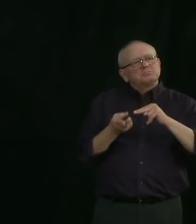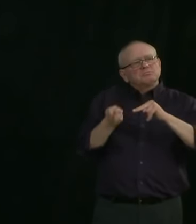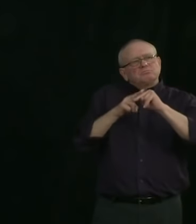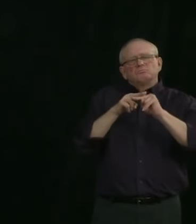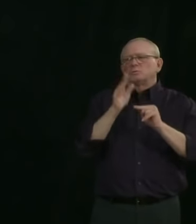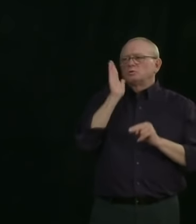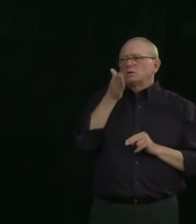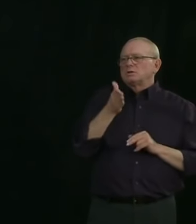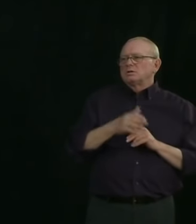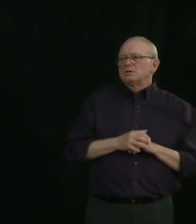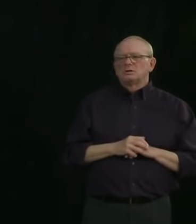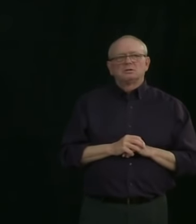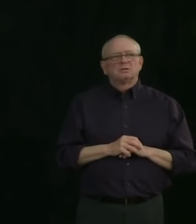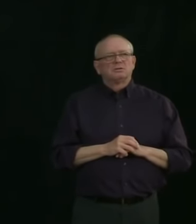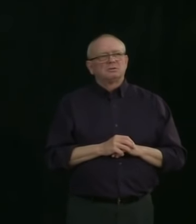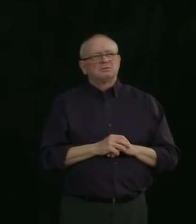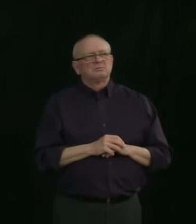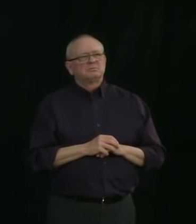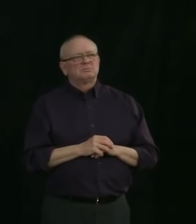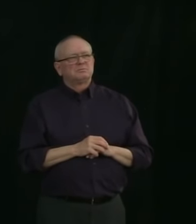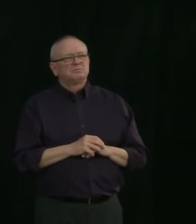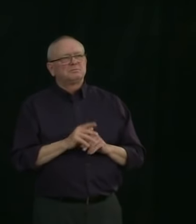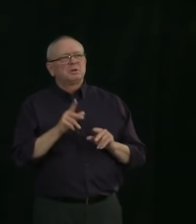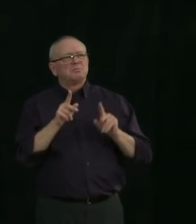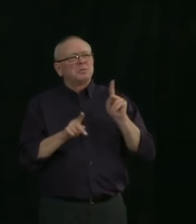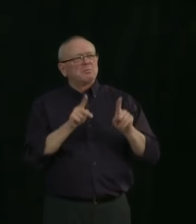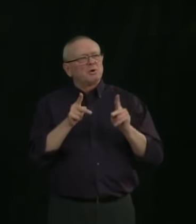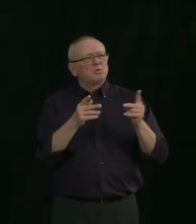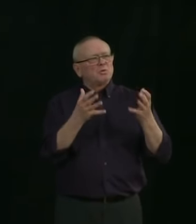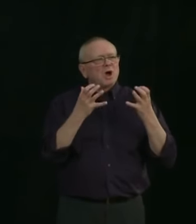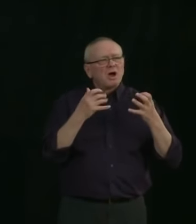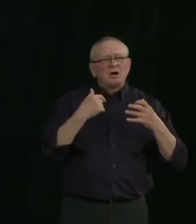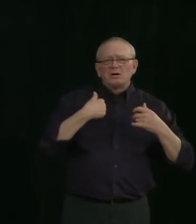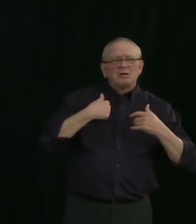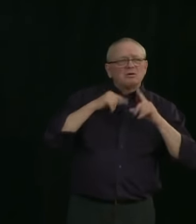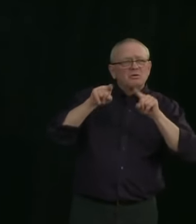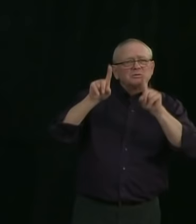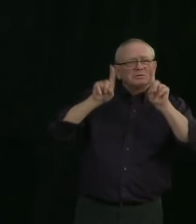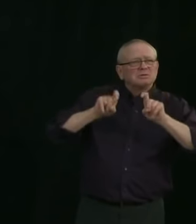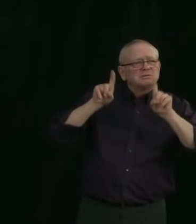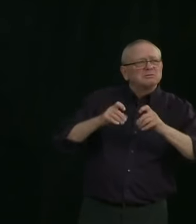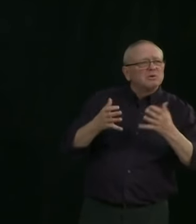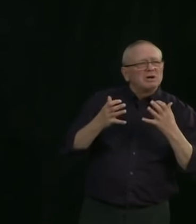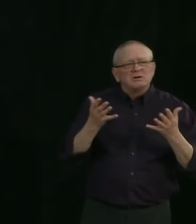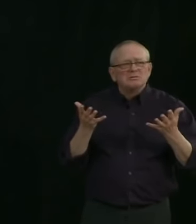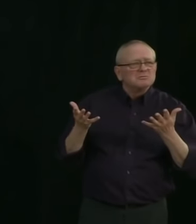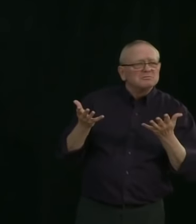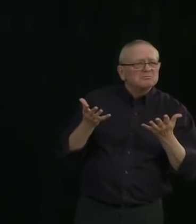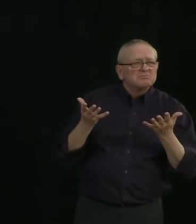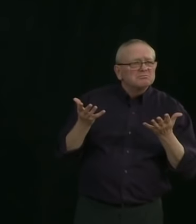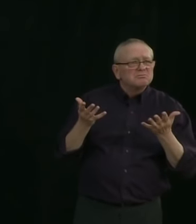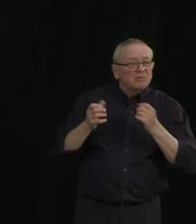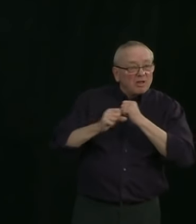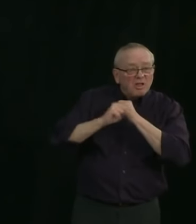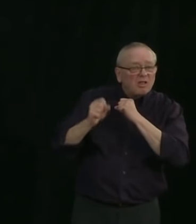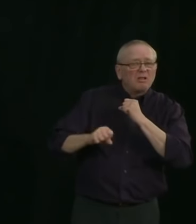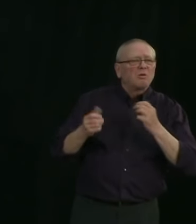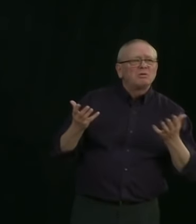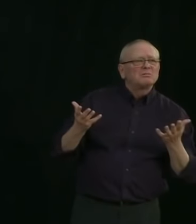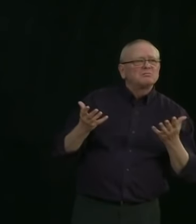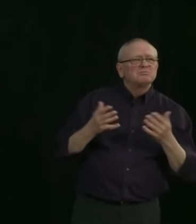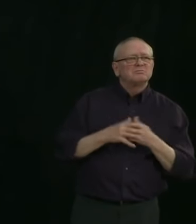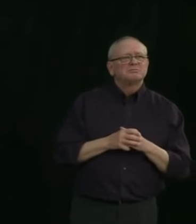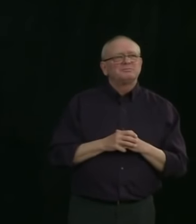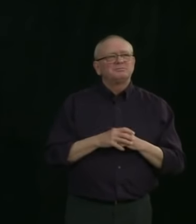get tested? I know that was an issue initially in the first couple days of the outbreak with people calling 811. Are